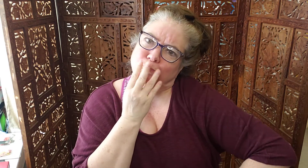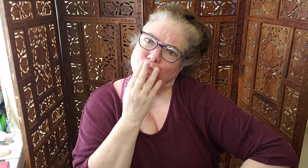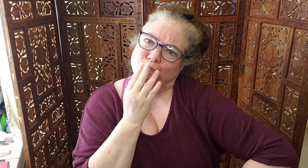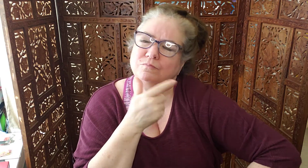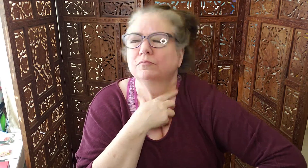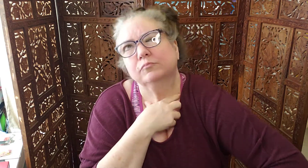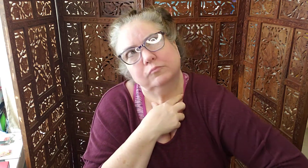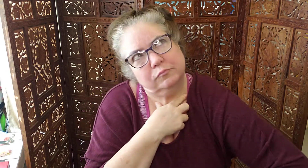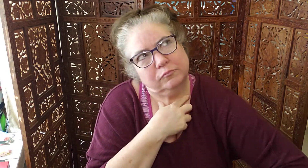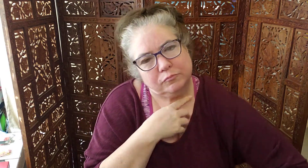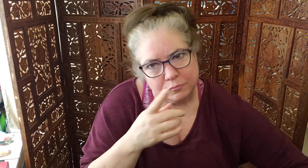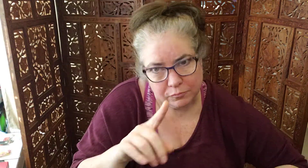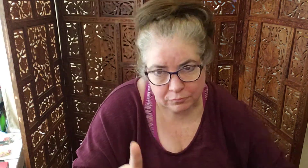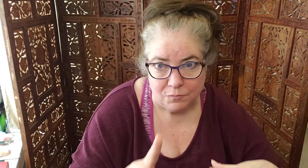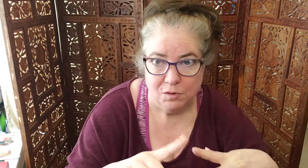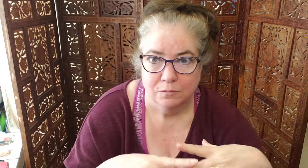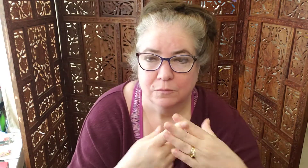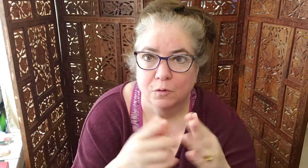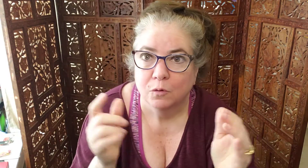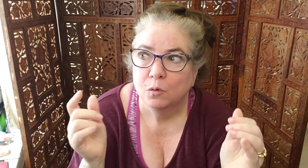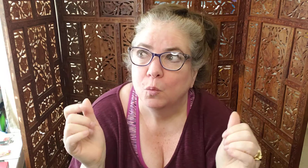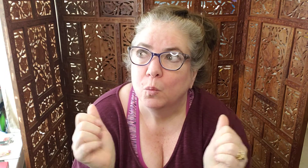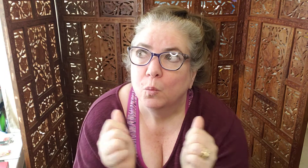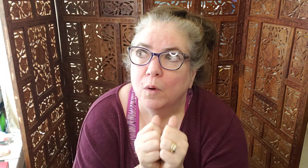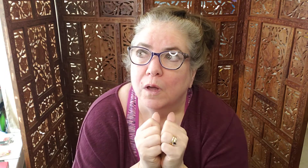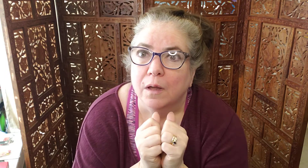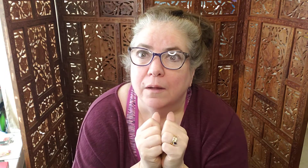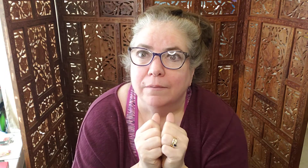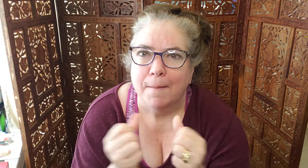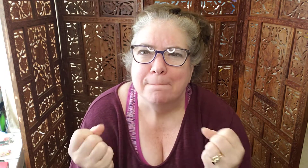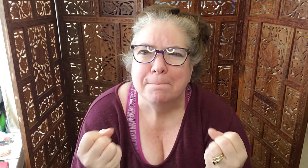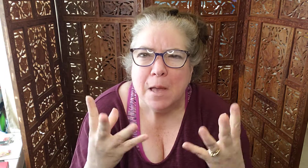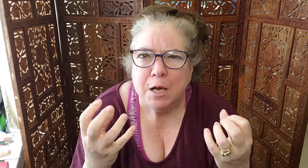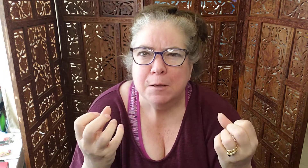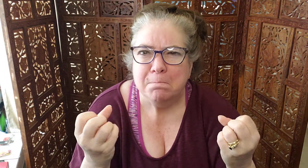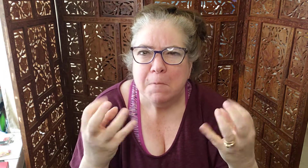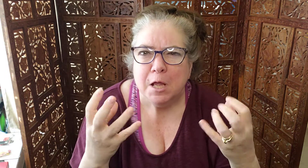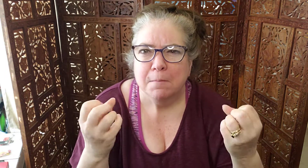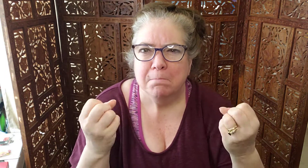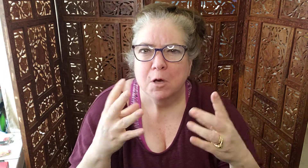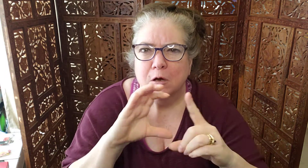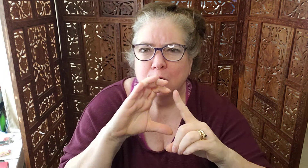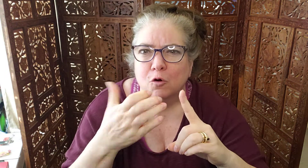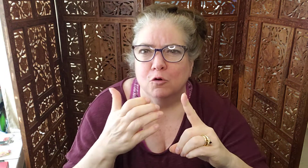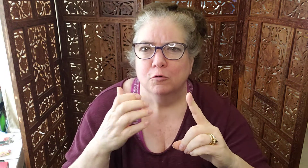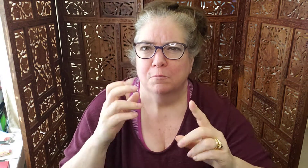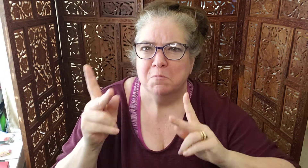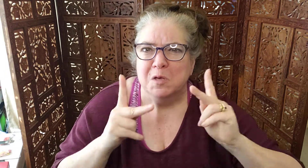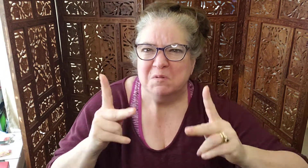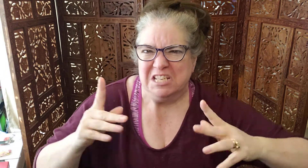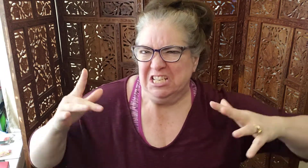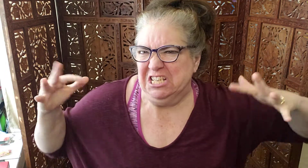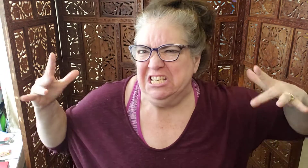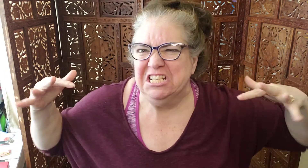We start with how many different people from different cultures came to the United States. And